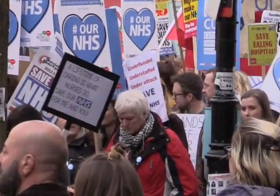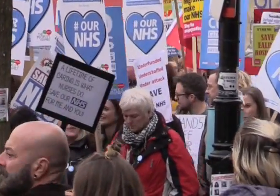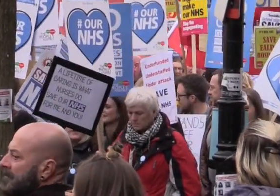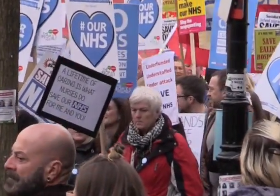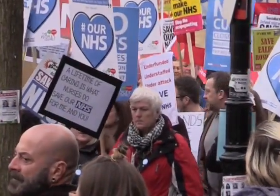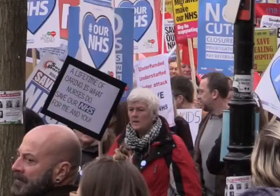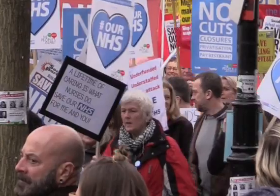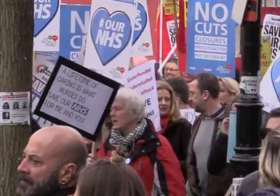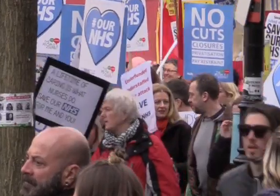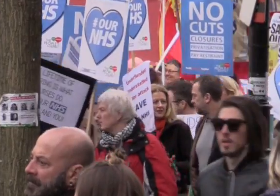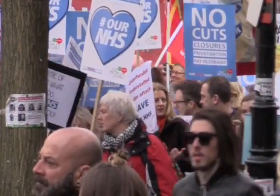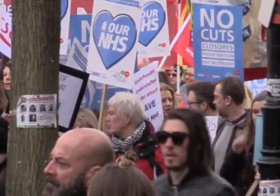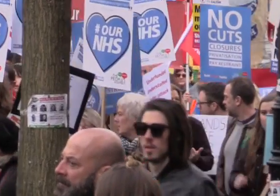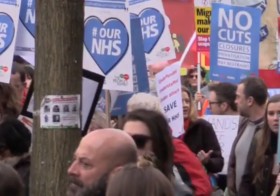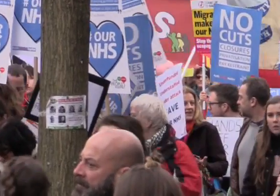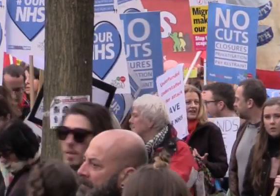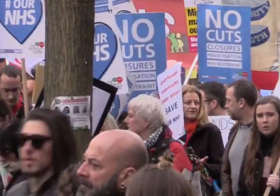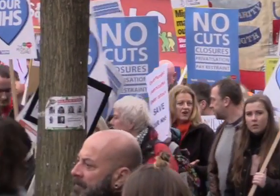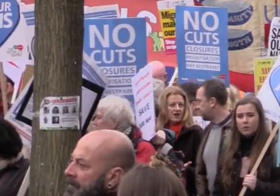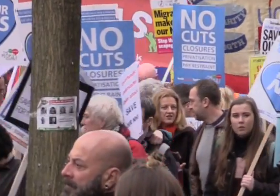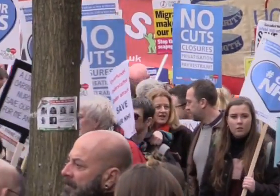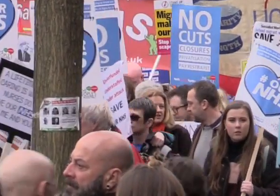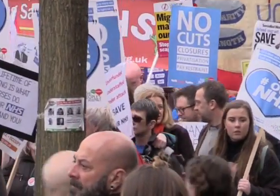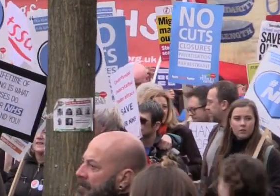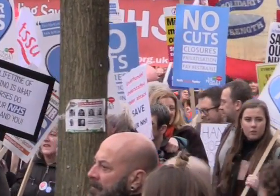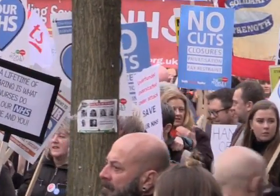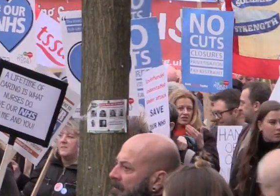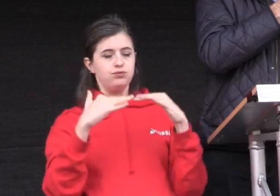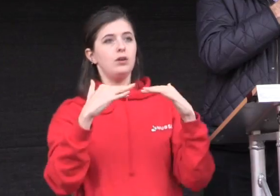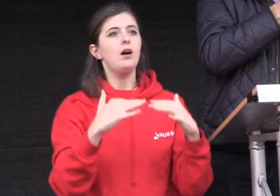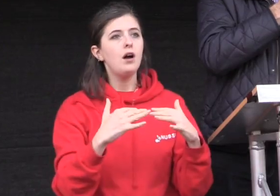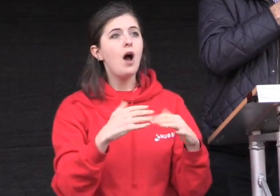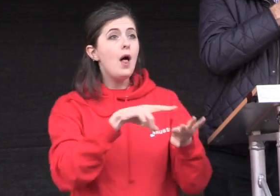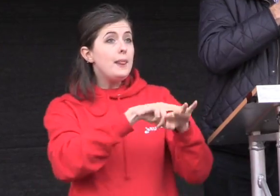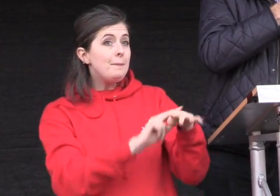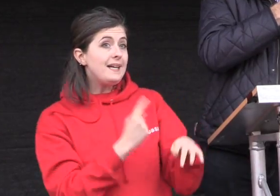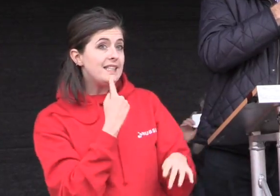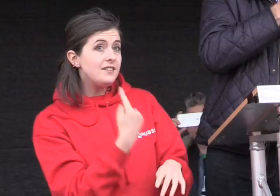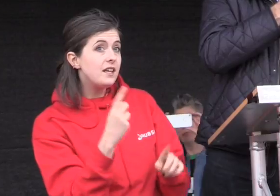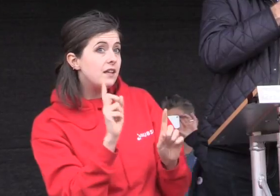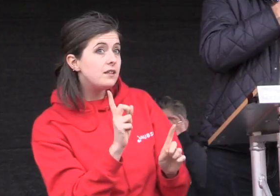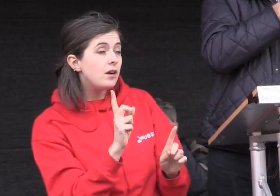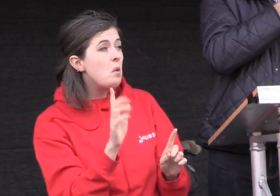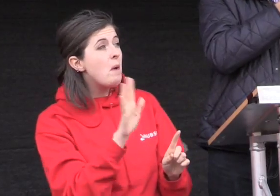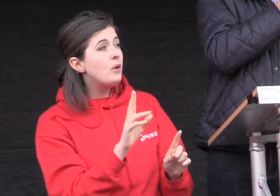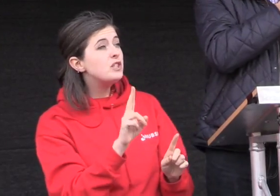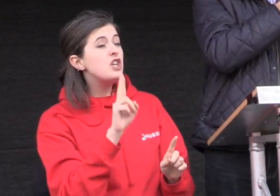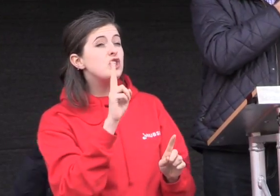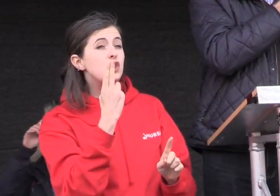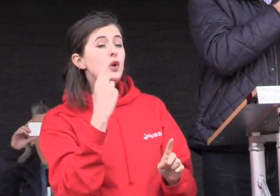travelled from every city in our nation, and the police have advised us that there is